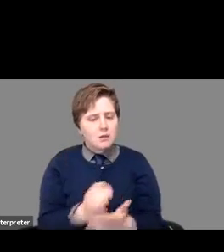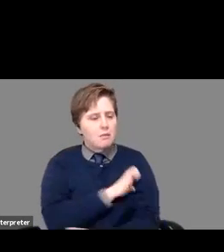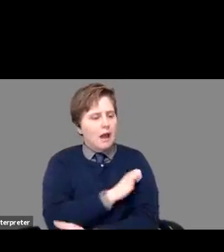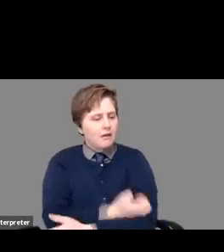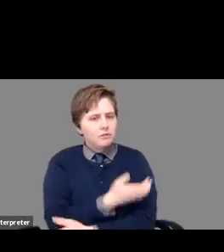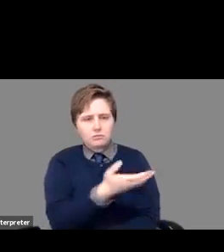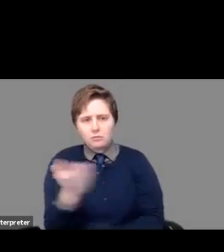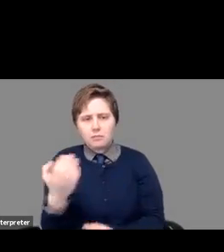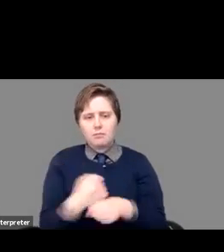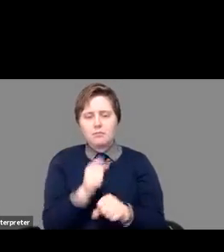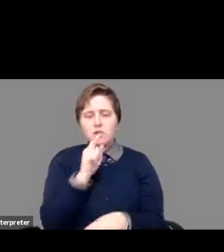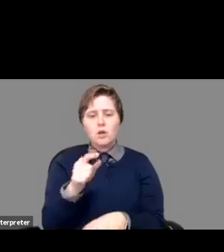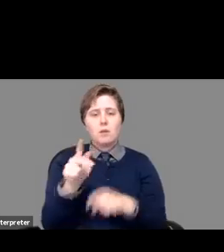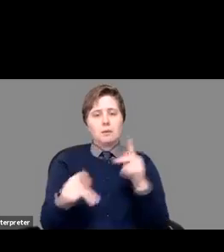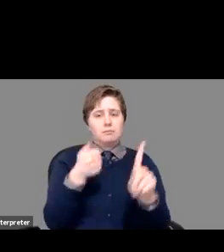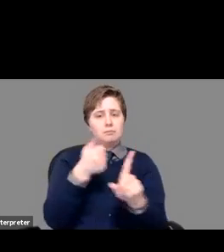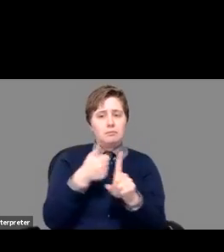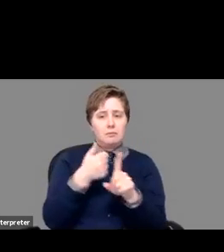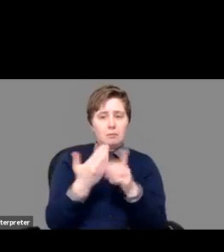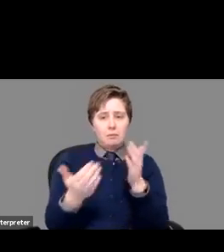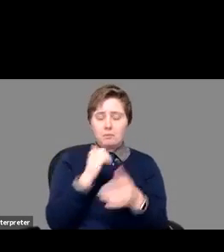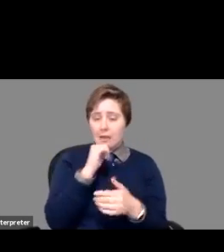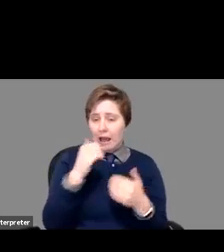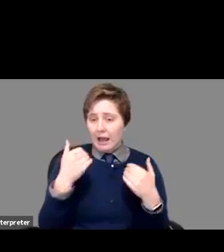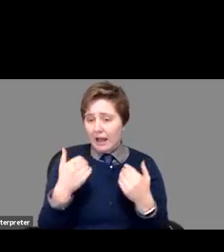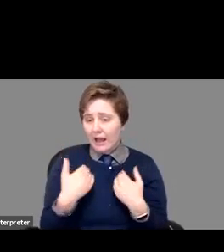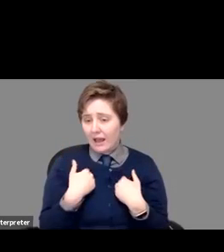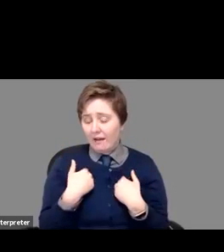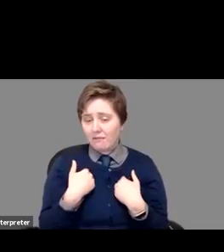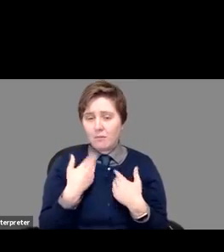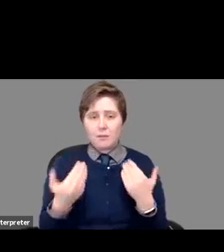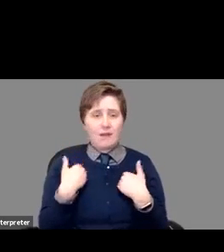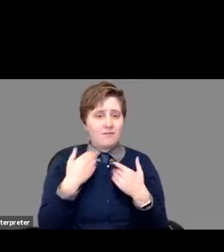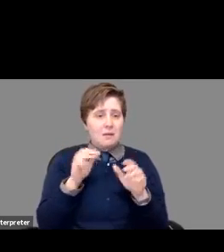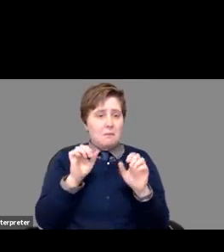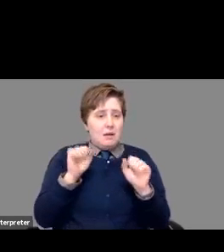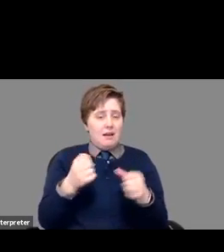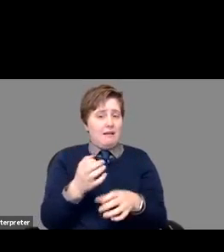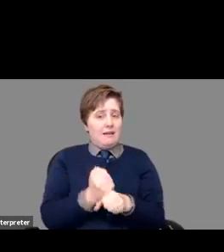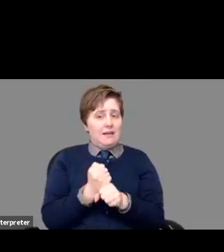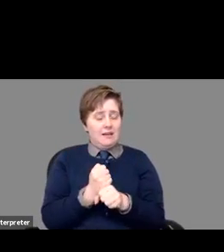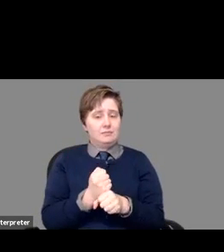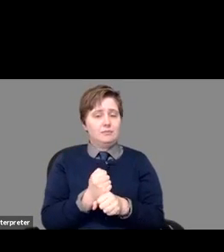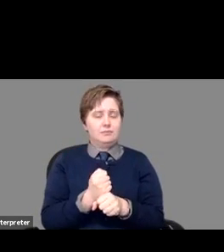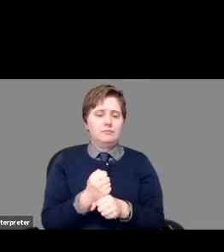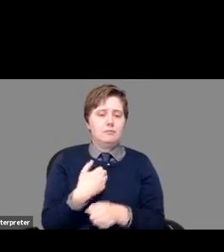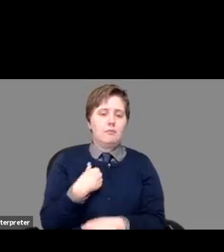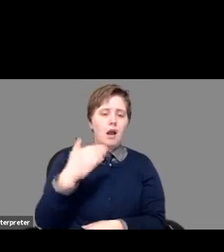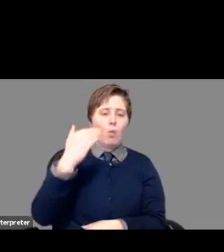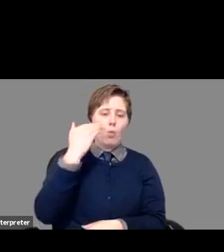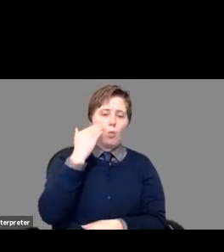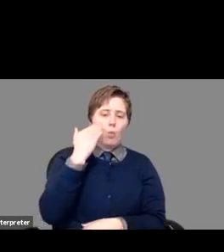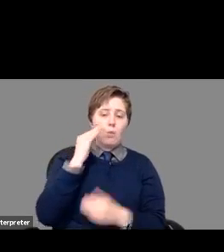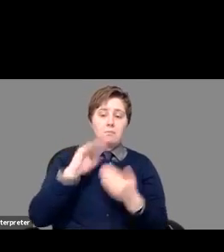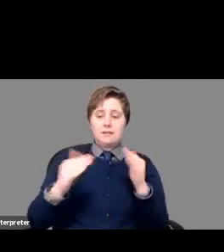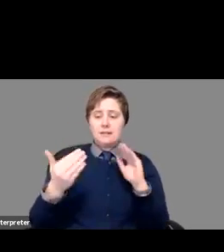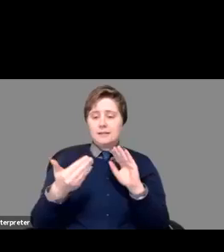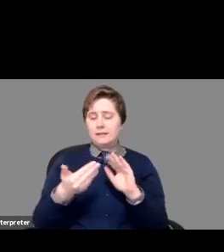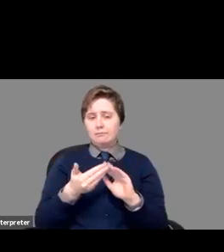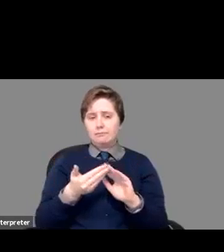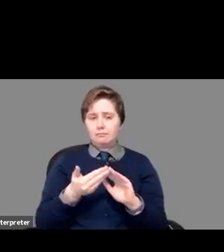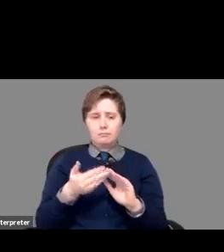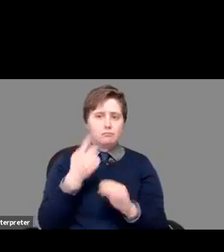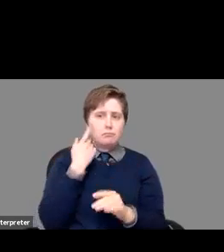sure that, people who may not have them have at least the ability to get them. And I know that the city just got a